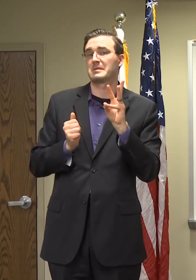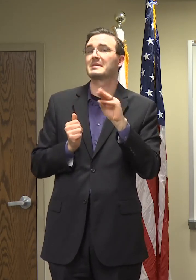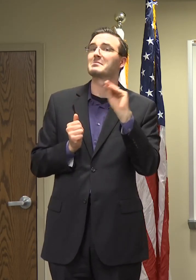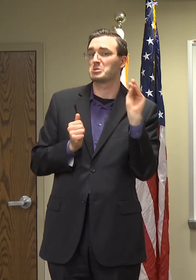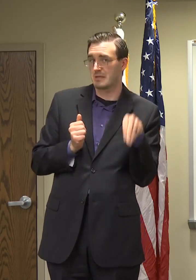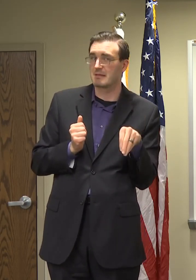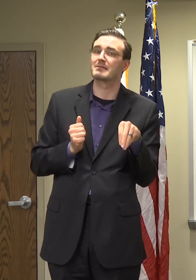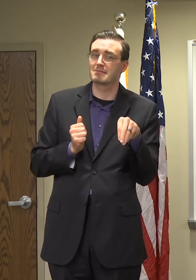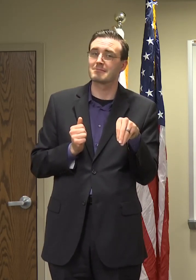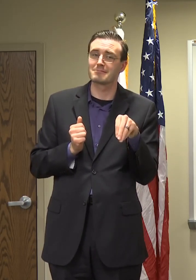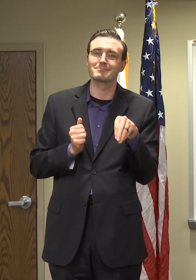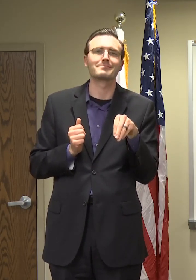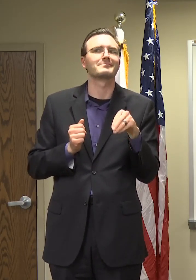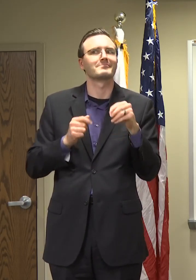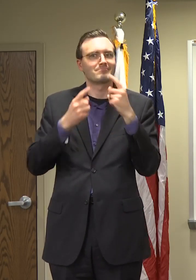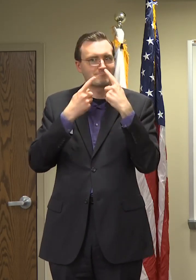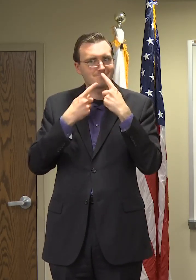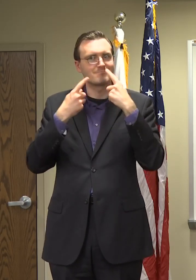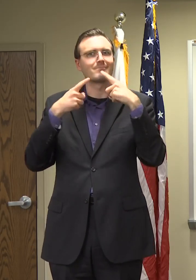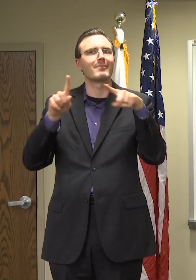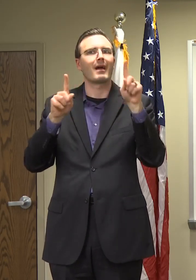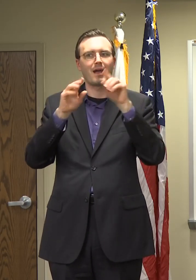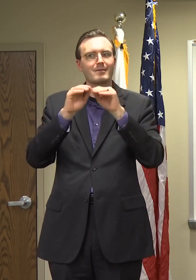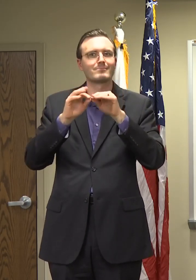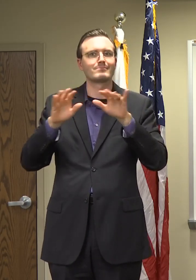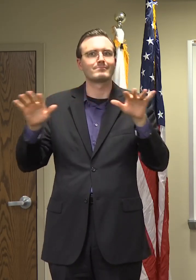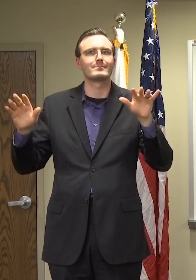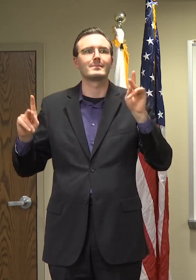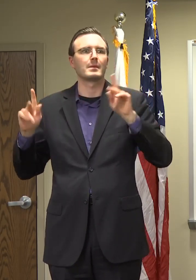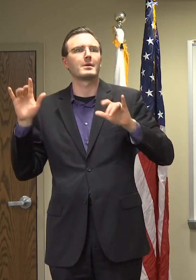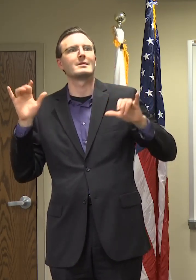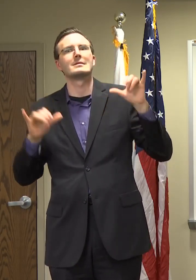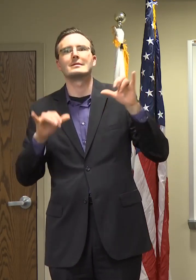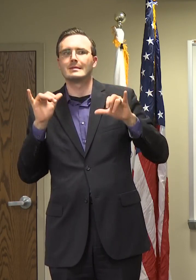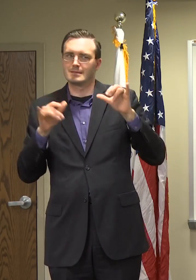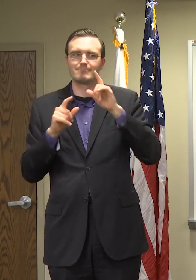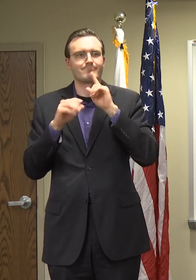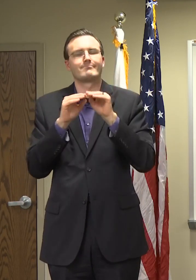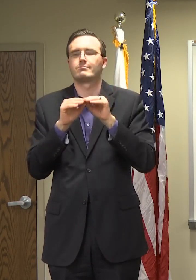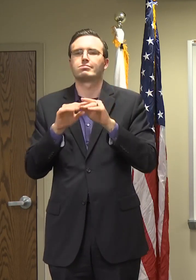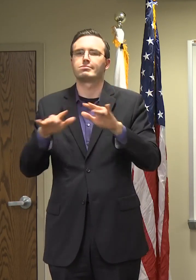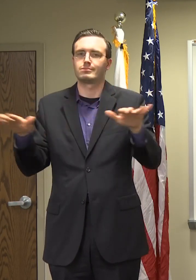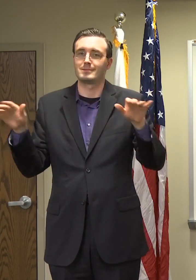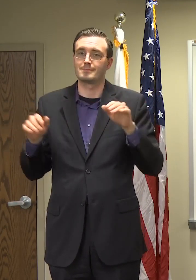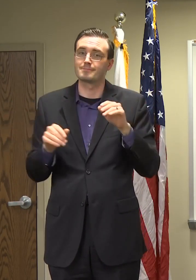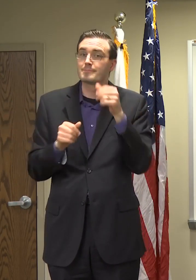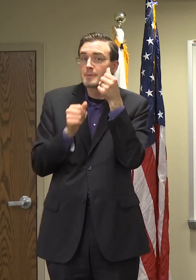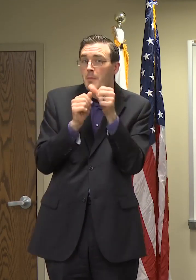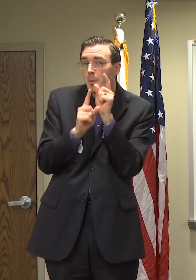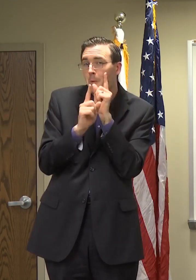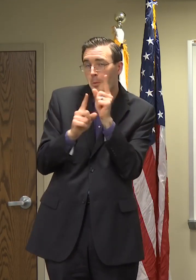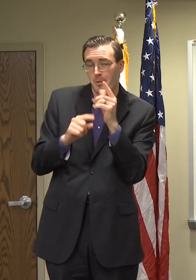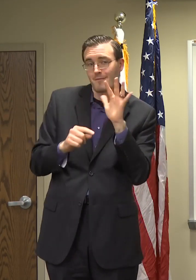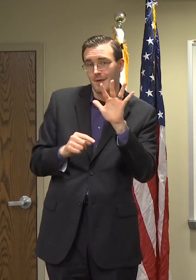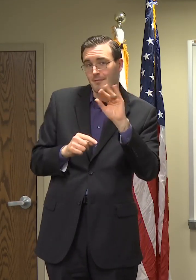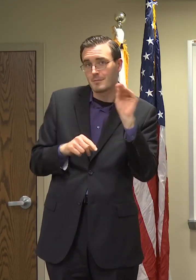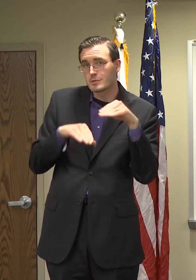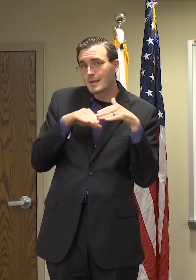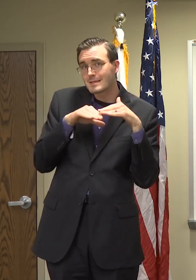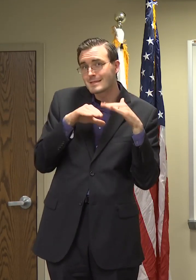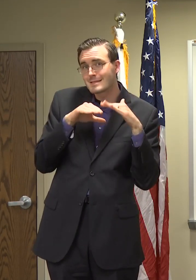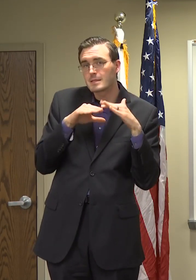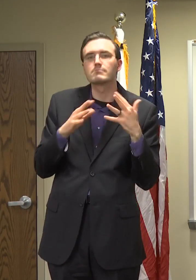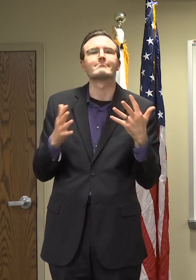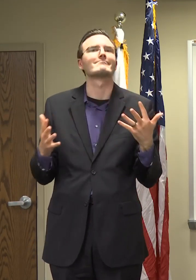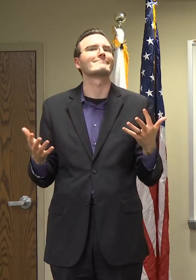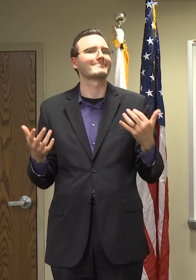has definitely got the message about the importance of understanding the disease prevalence. Remember, we were going for a minimum of 5%, so it's